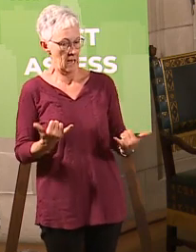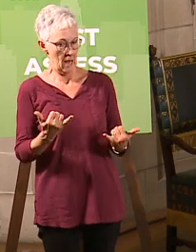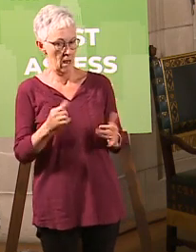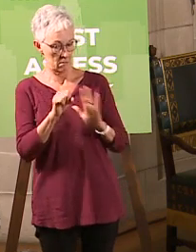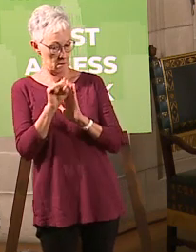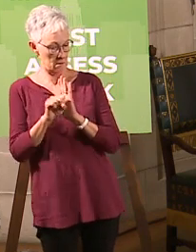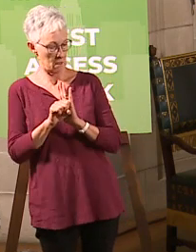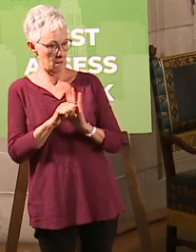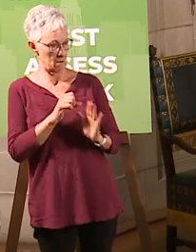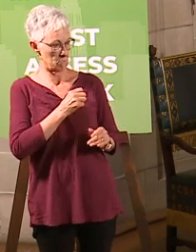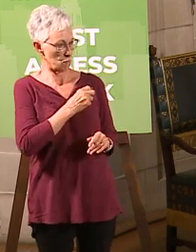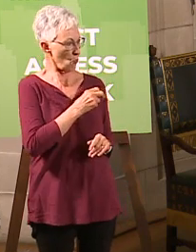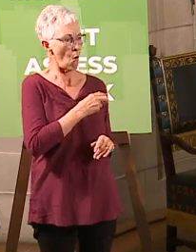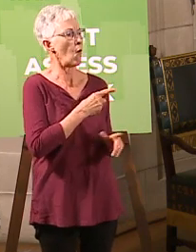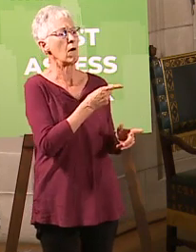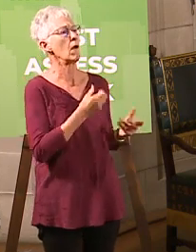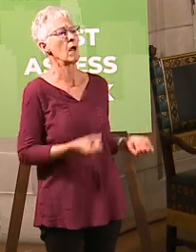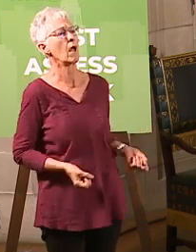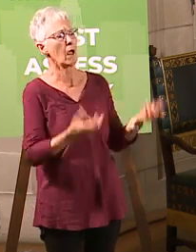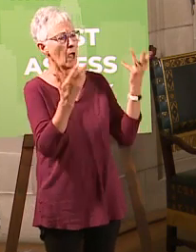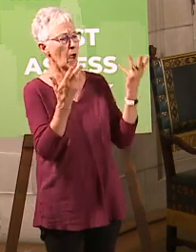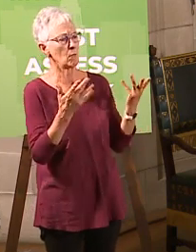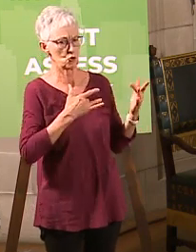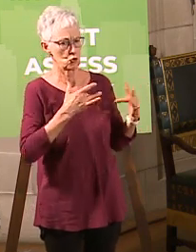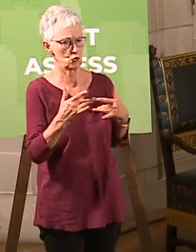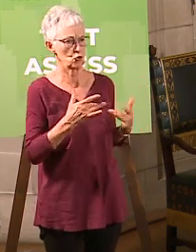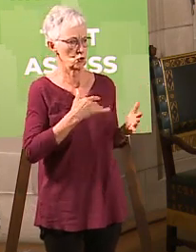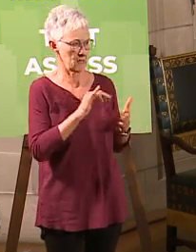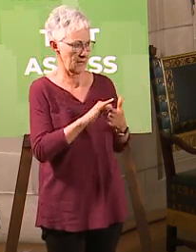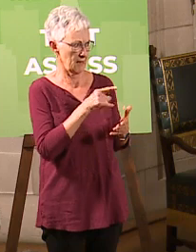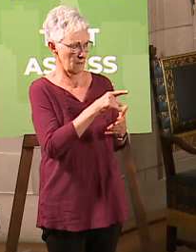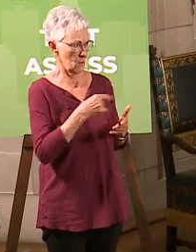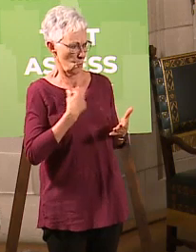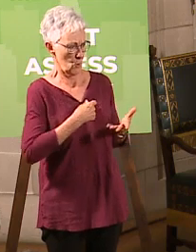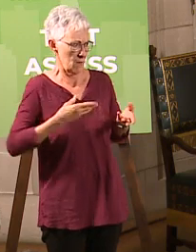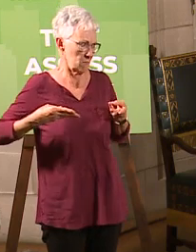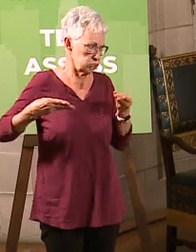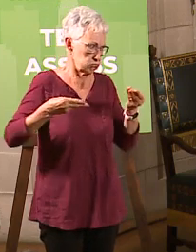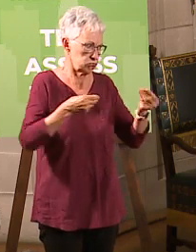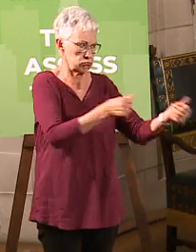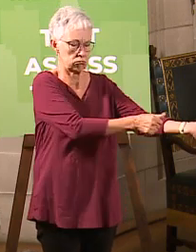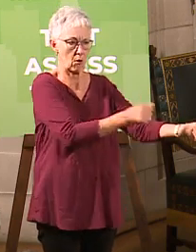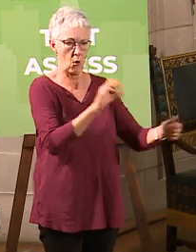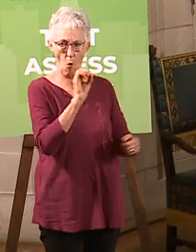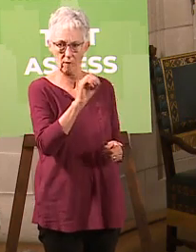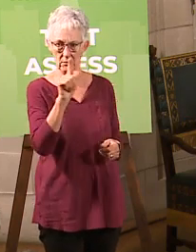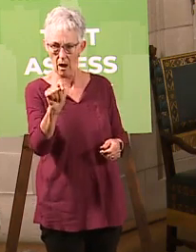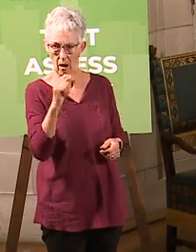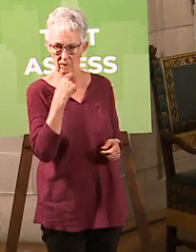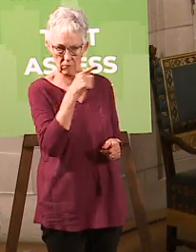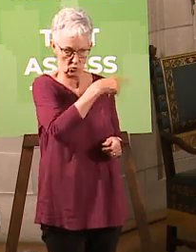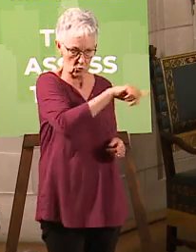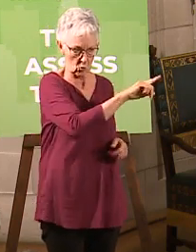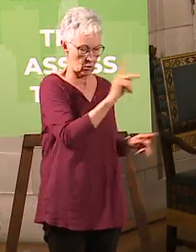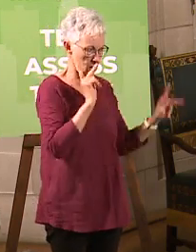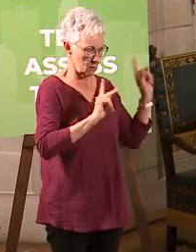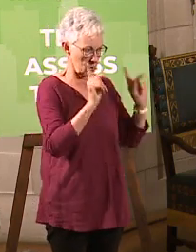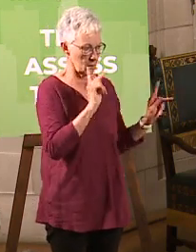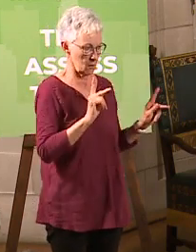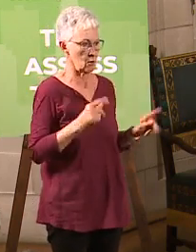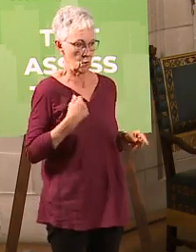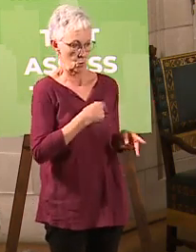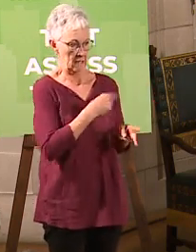other without using masks. So we're certainly concerned about that potential for additional spread of the coronavirus. And if you're out there protesting, it would be a